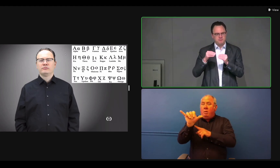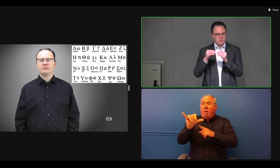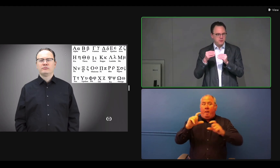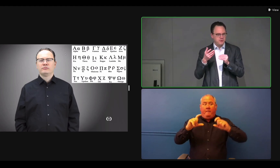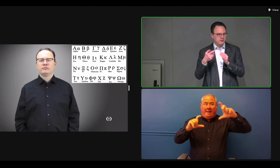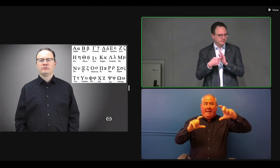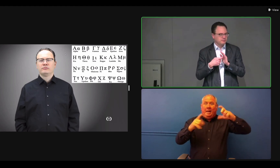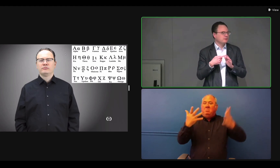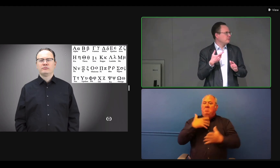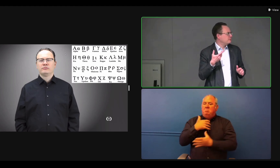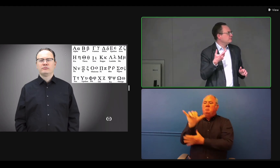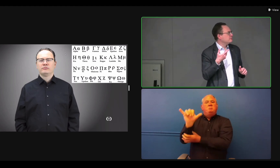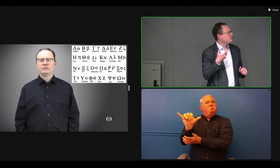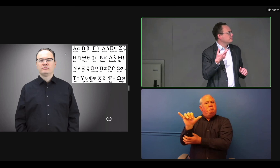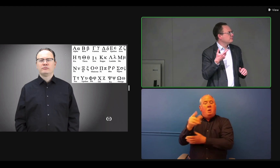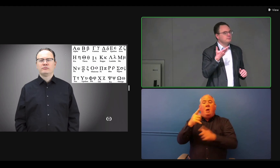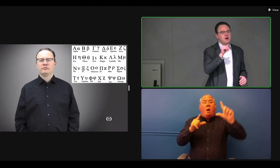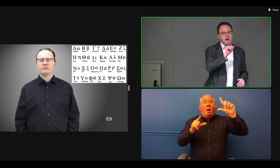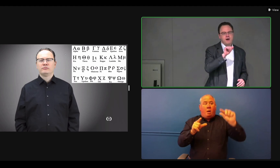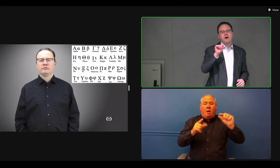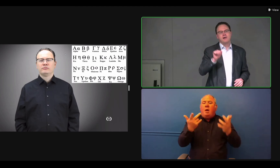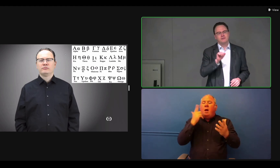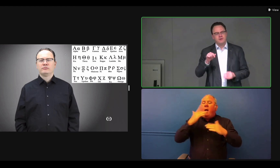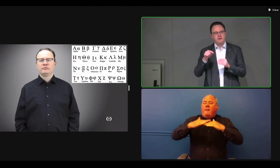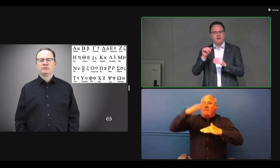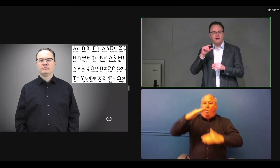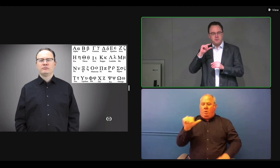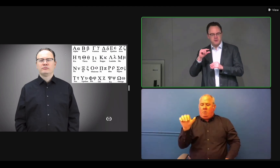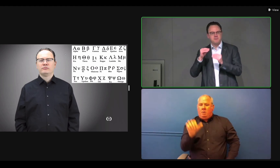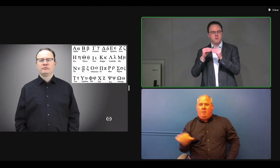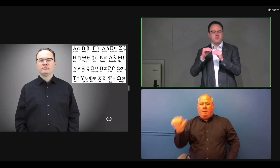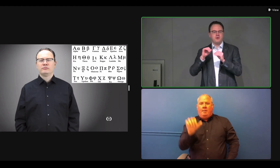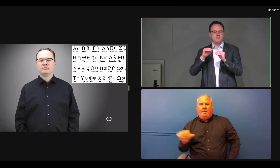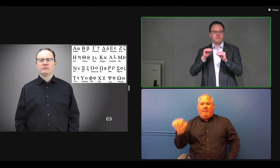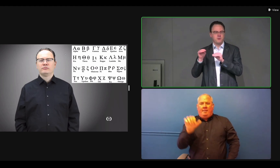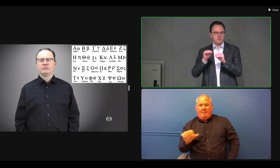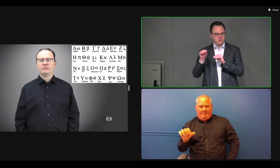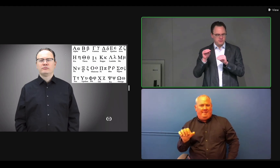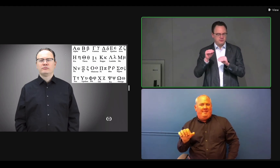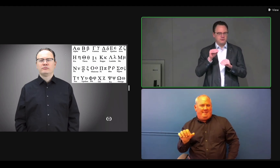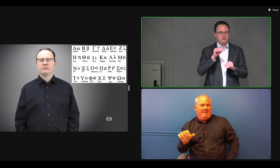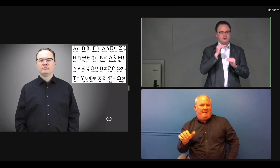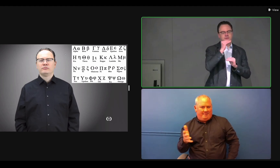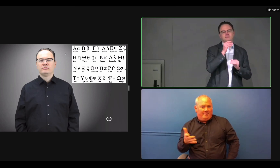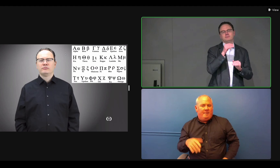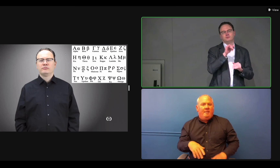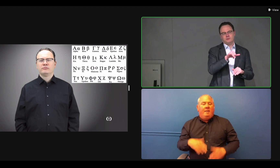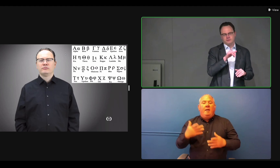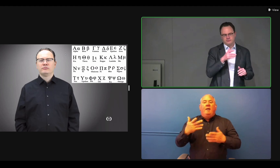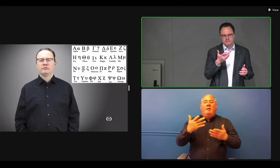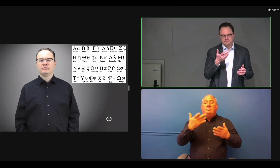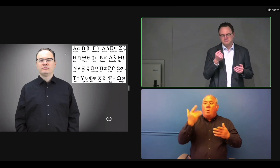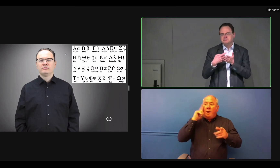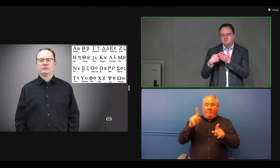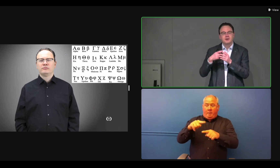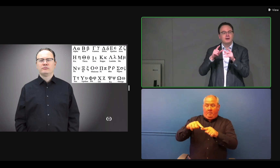You also see that the capital letters tend to be more static, whereas the lowercase letters tend to have more movement to them. You saw that